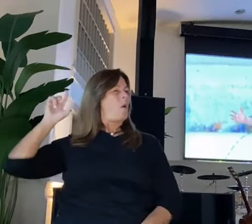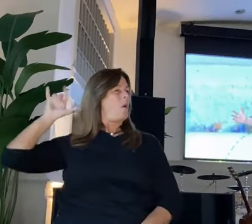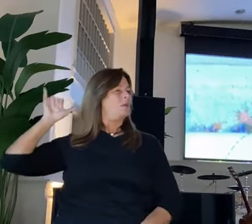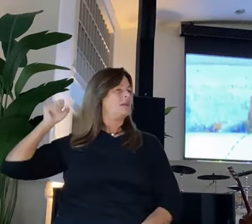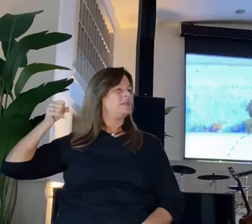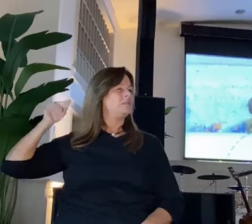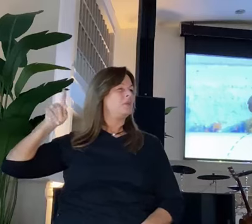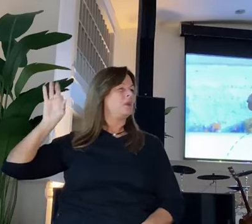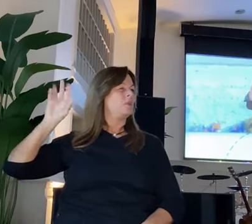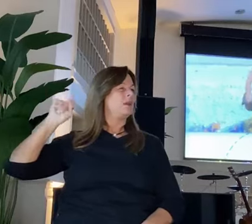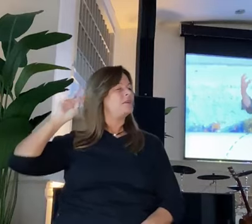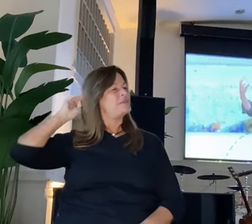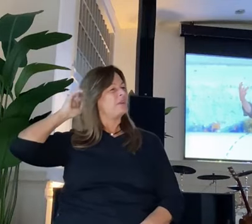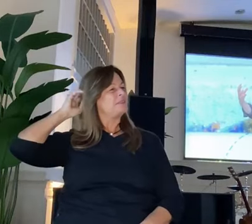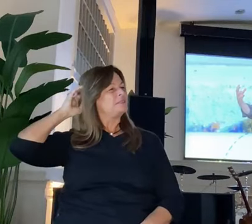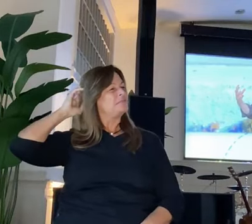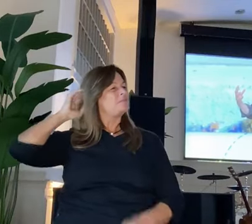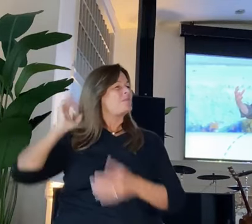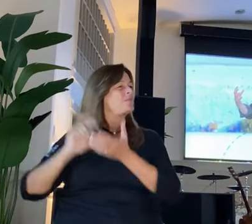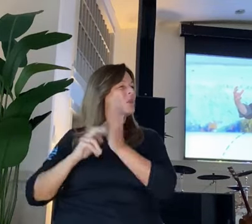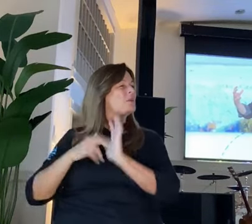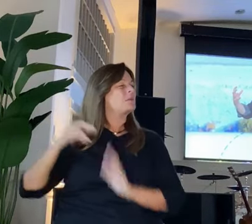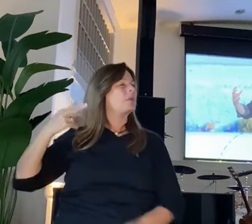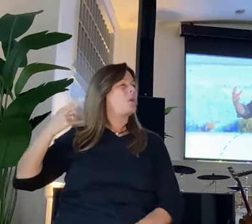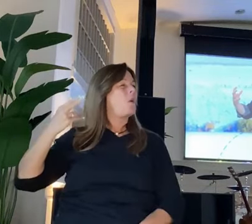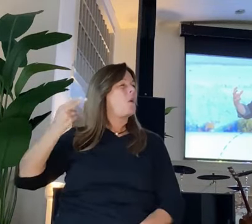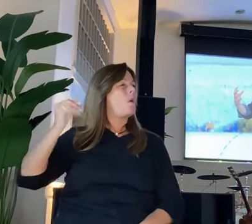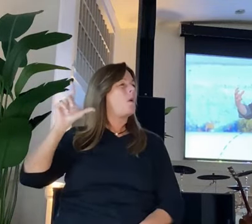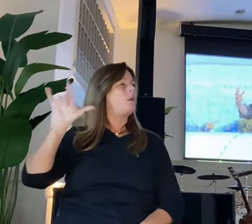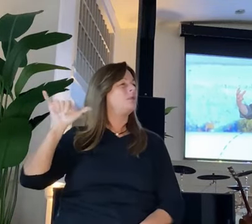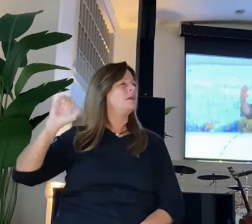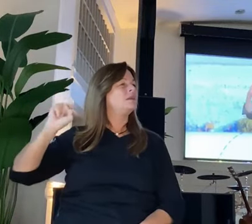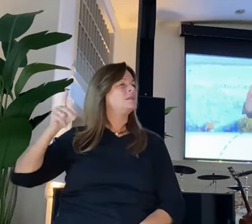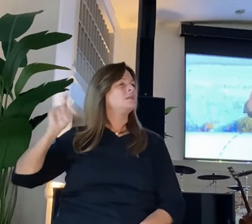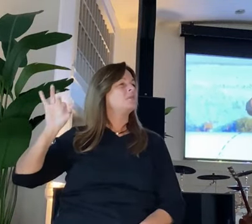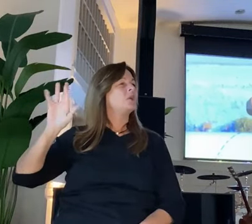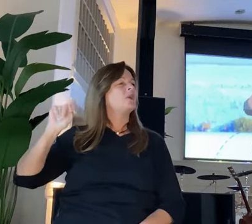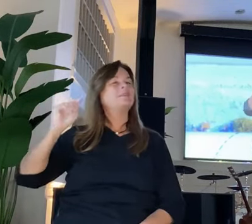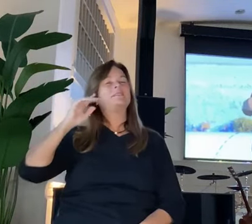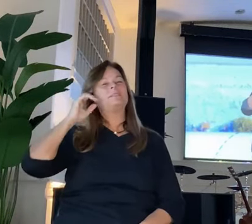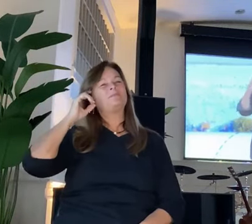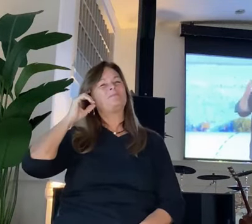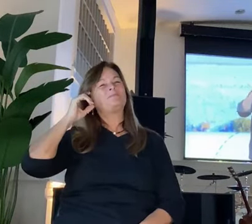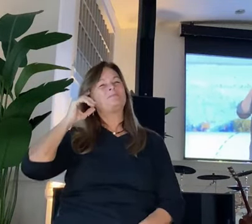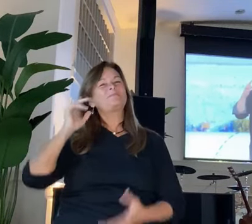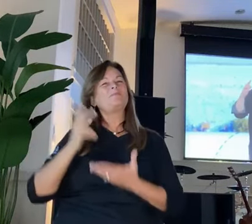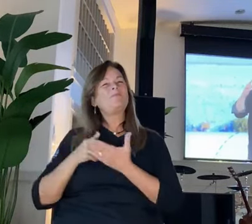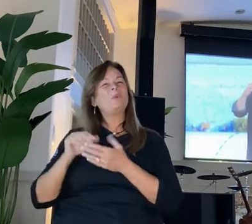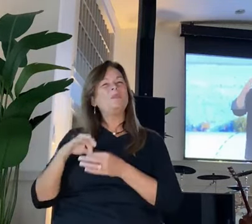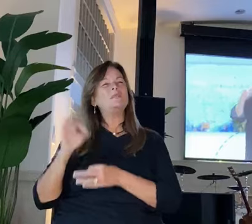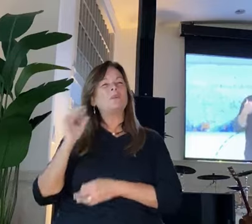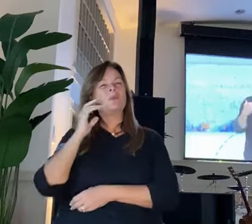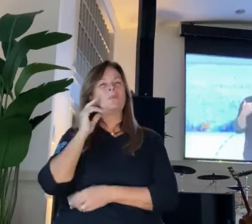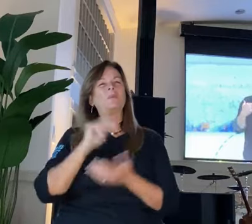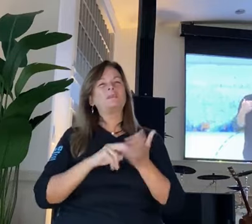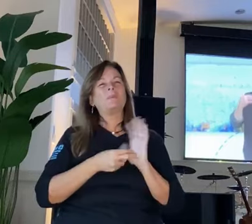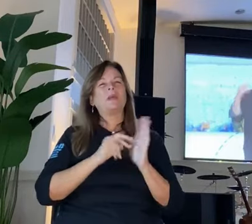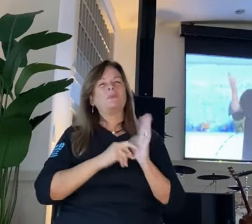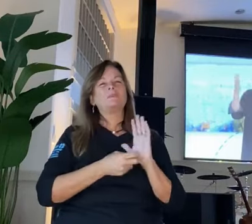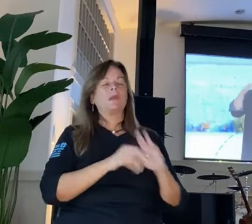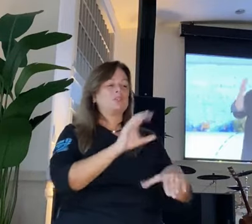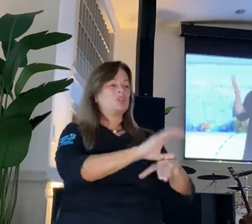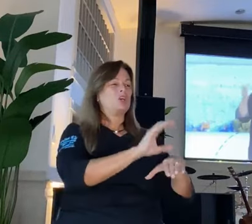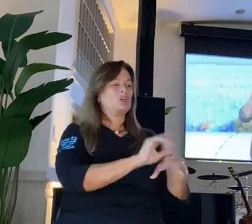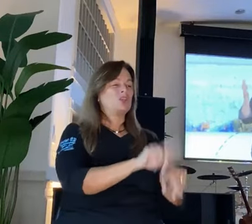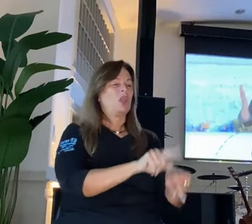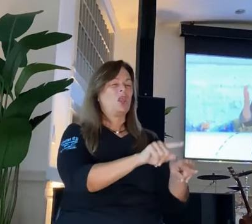is he? Who is he? I don't know. I mean, like, we get a reminder of Jesus, Middle Eastern man, olive skin